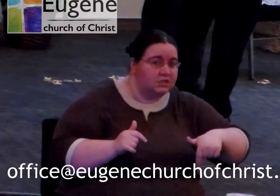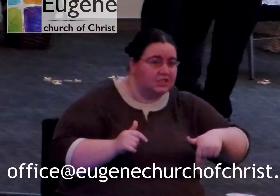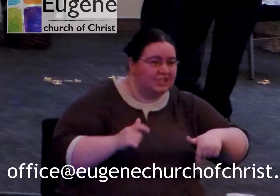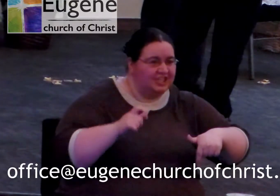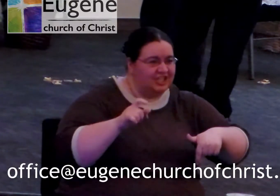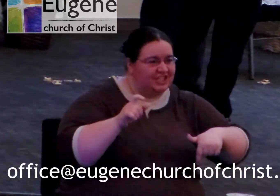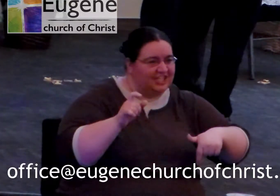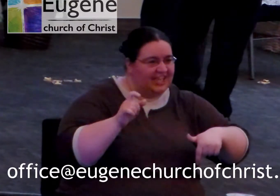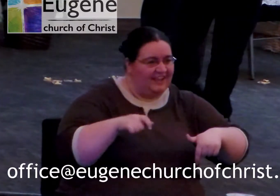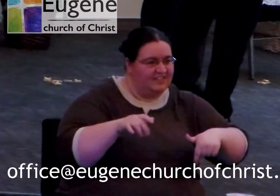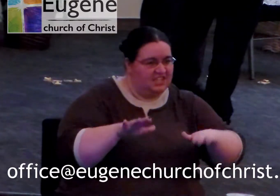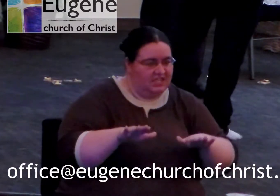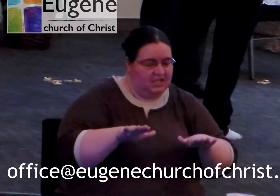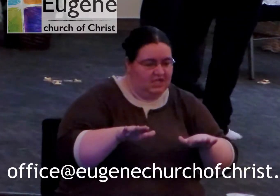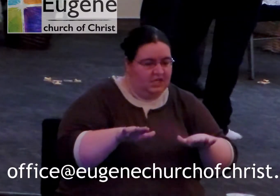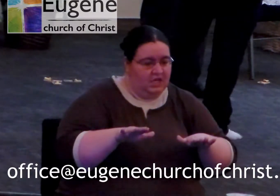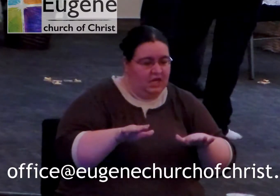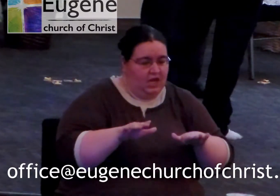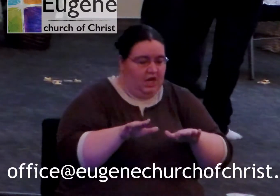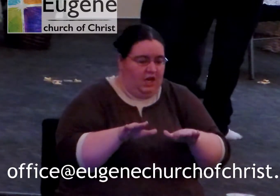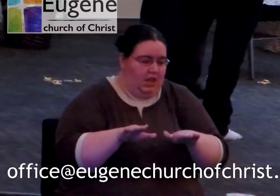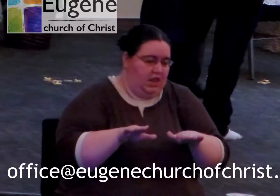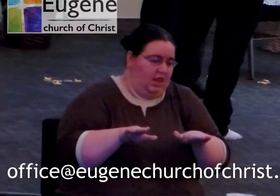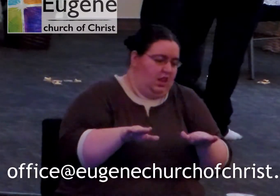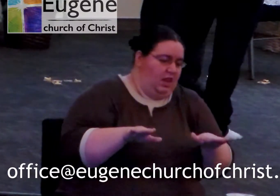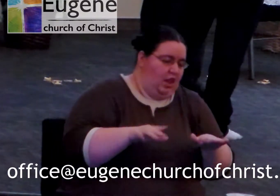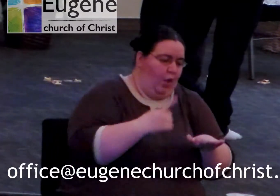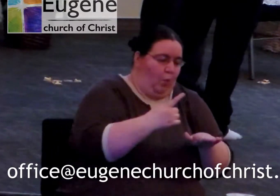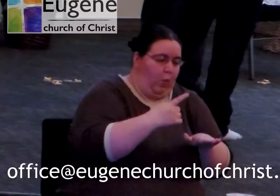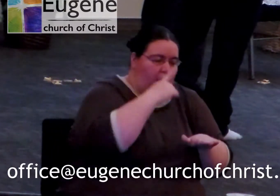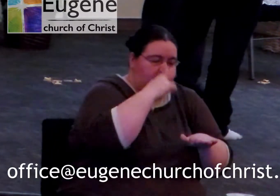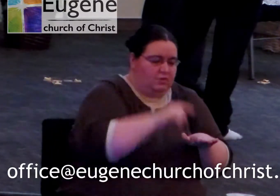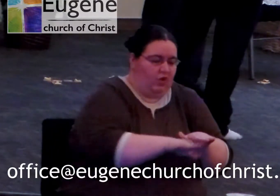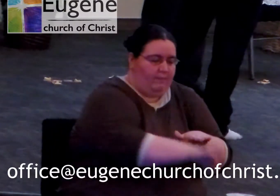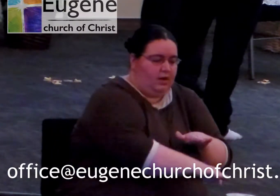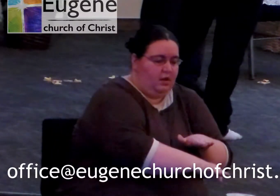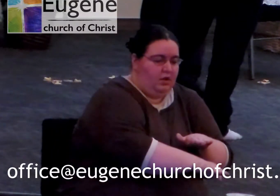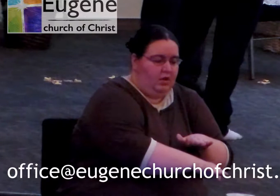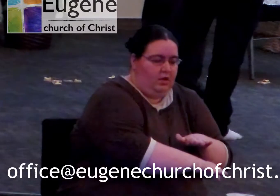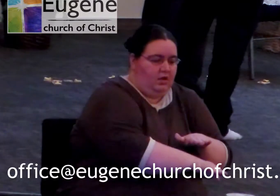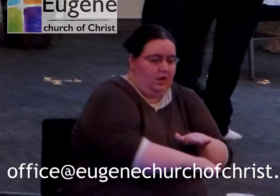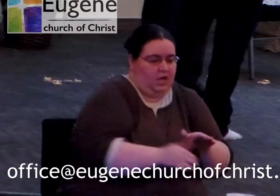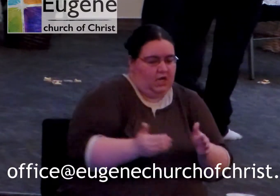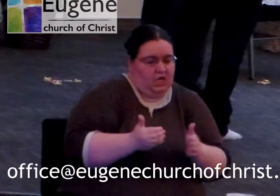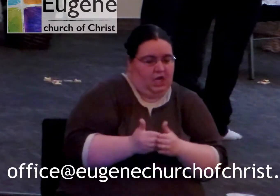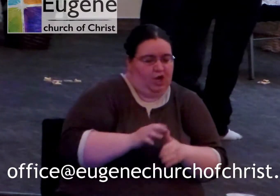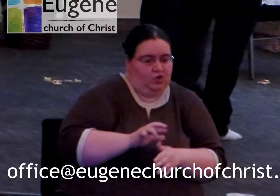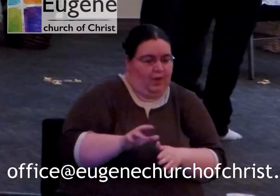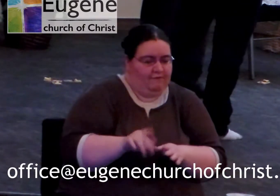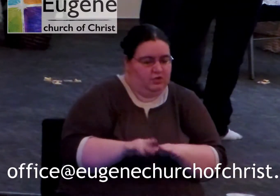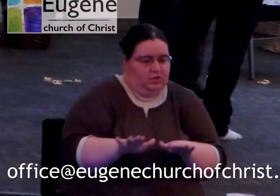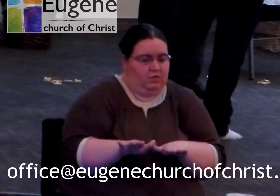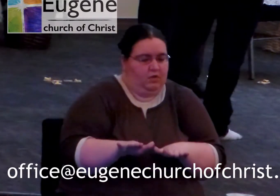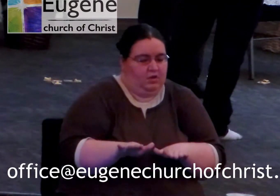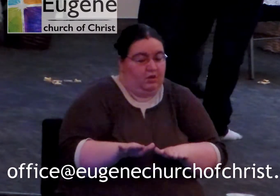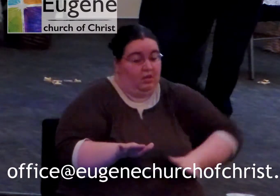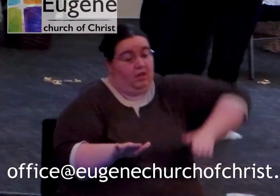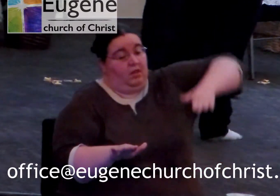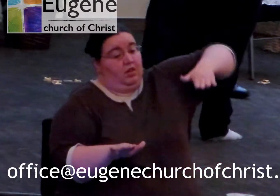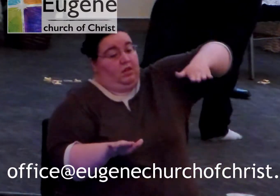little bit to get over. There's just one mouse trap that's like right by the edge of your right foot, so you don't want to hit that one. So pick the leg up, come over to your left just a little